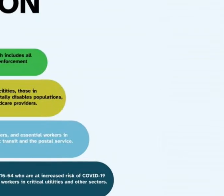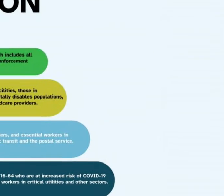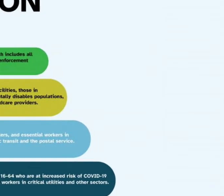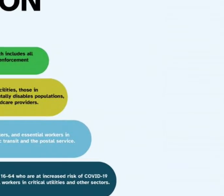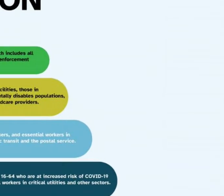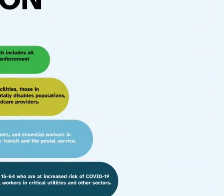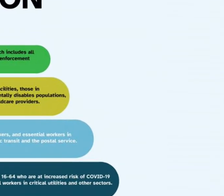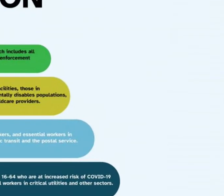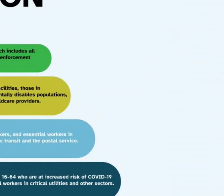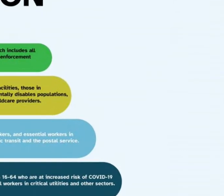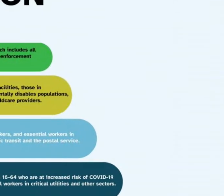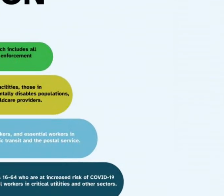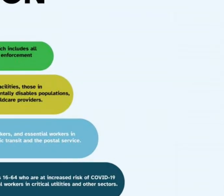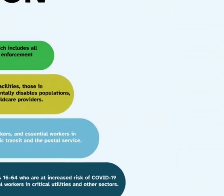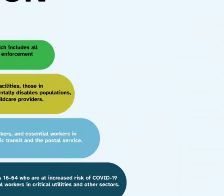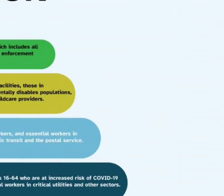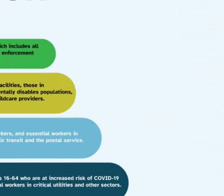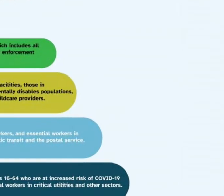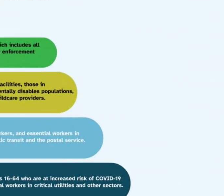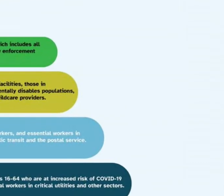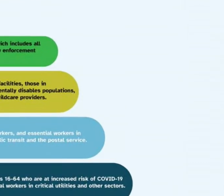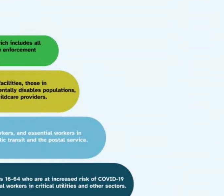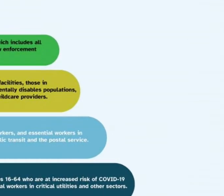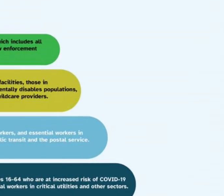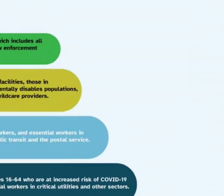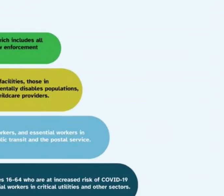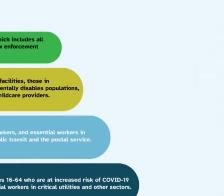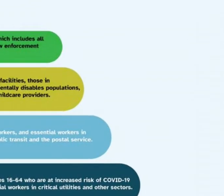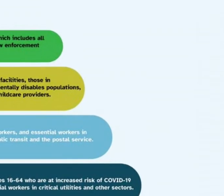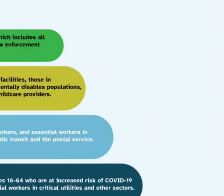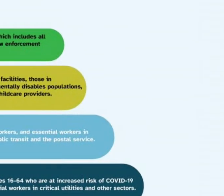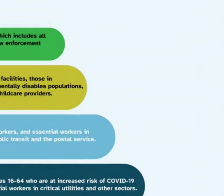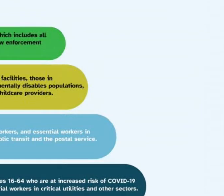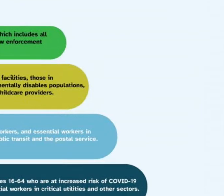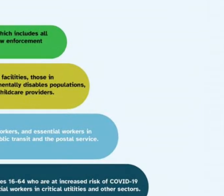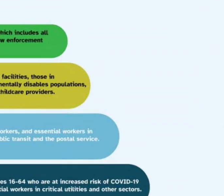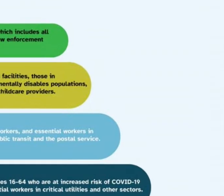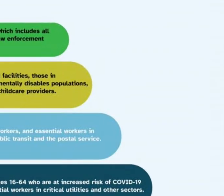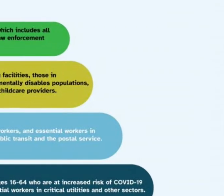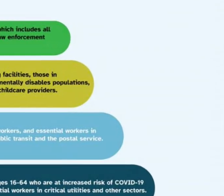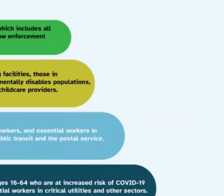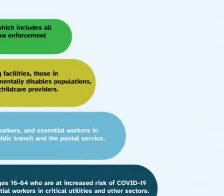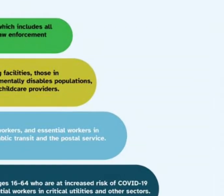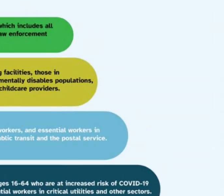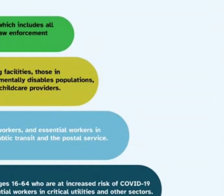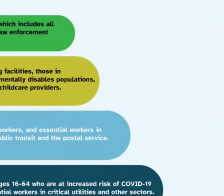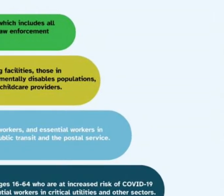in assisted living facilities or special needs group homes,